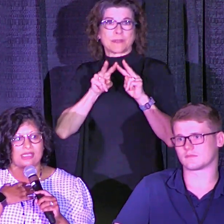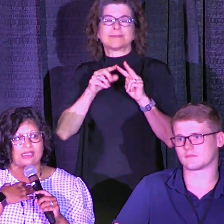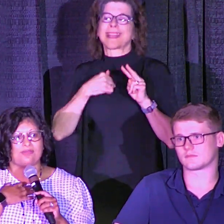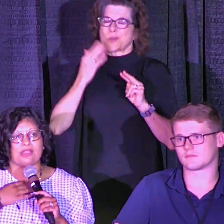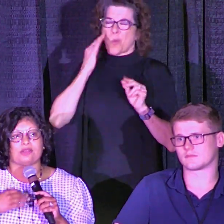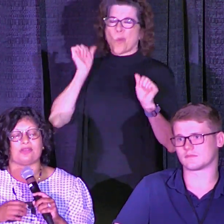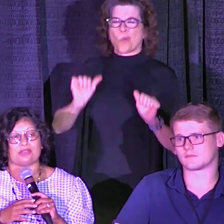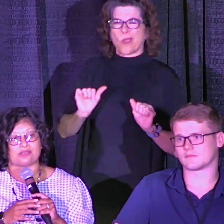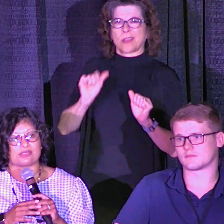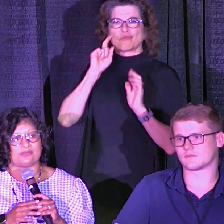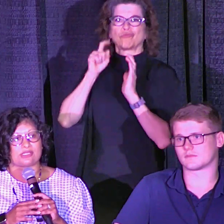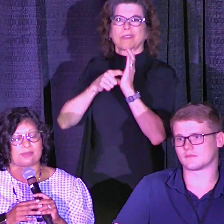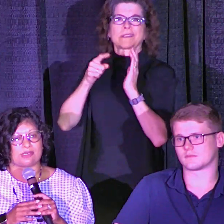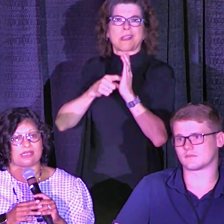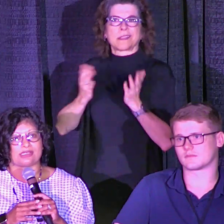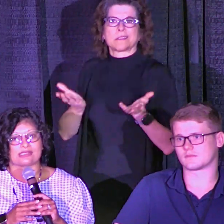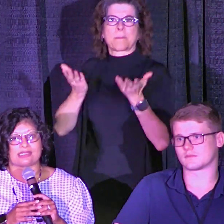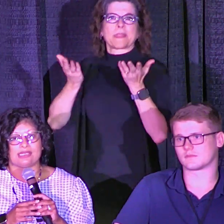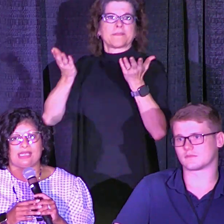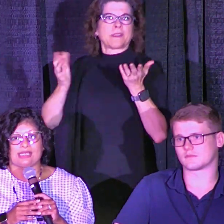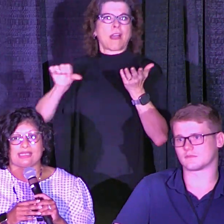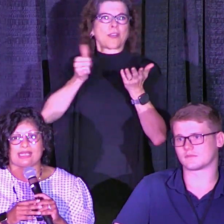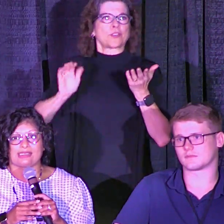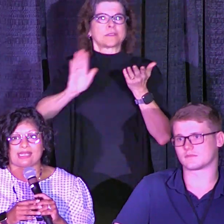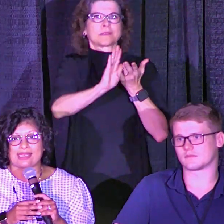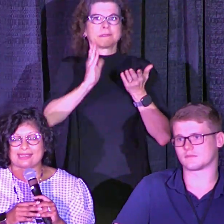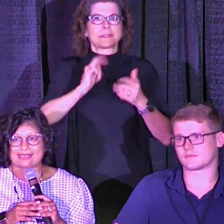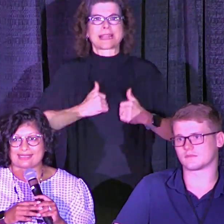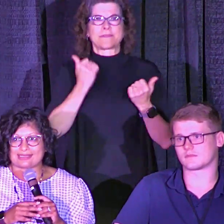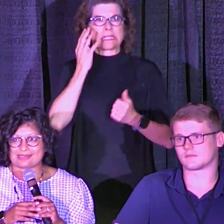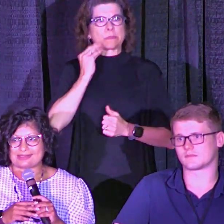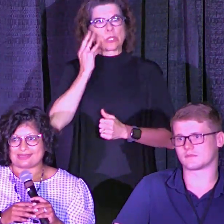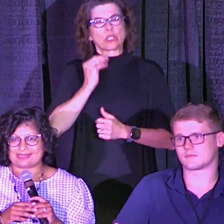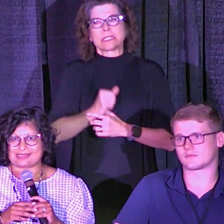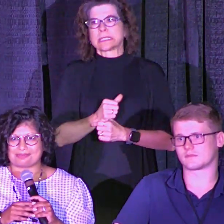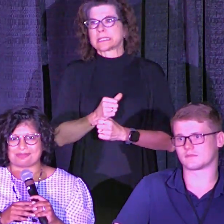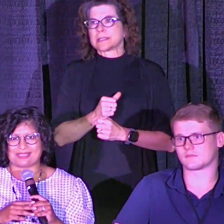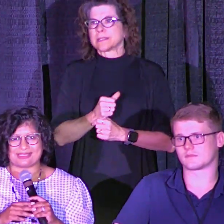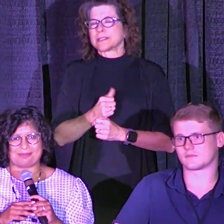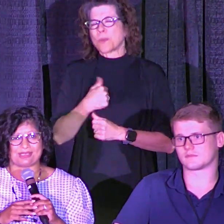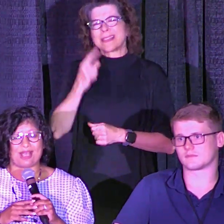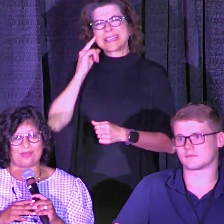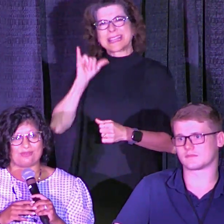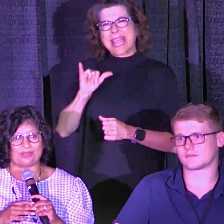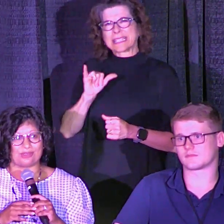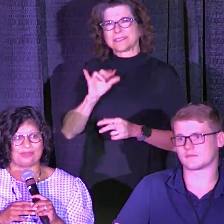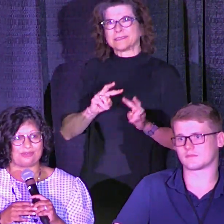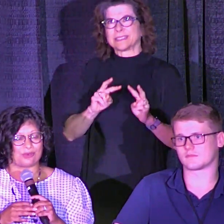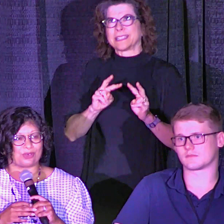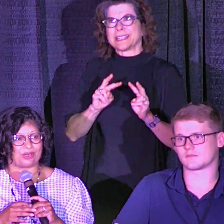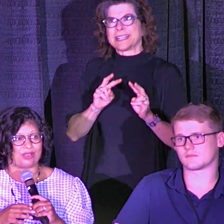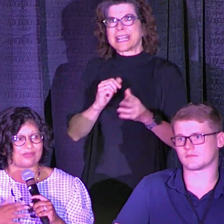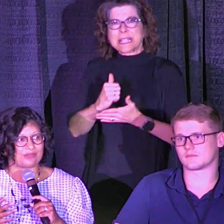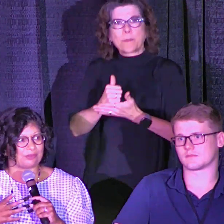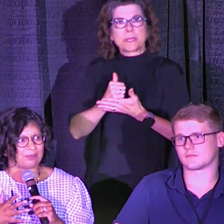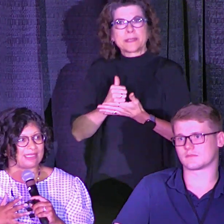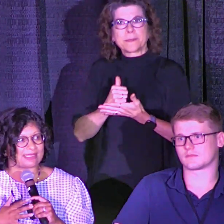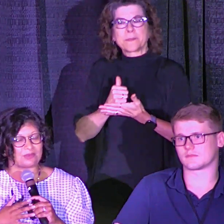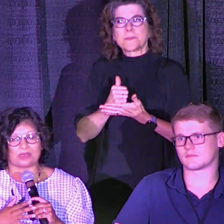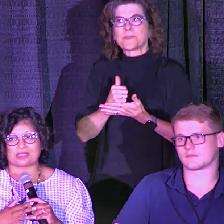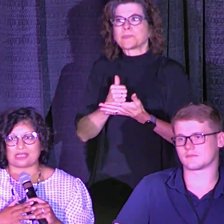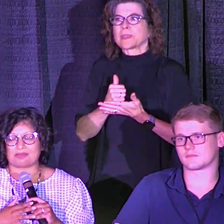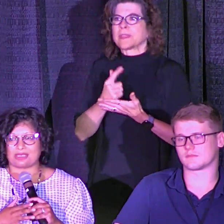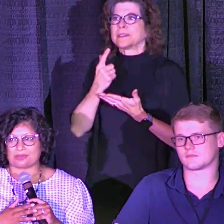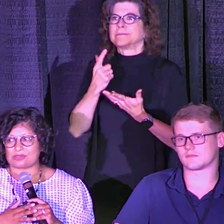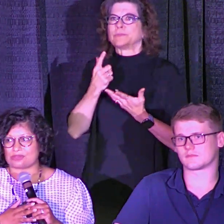uplift the value of others' lived experience. And that I think is really been helpful for all of the